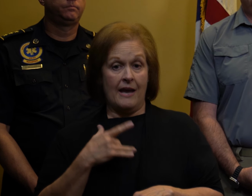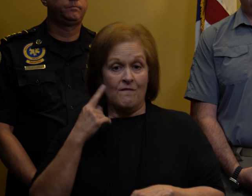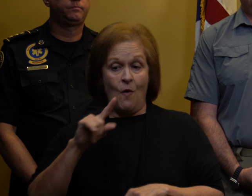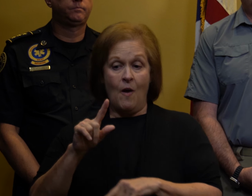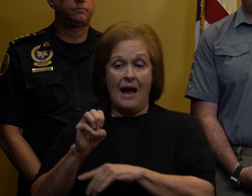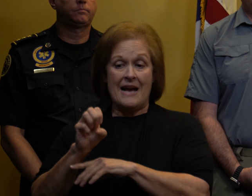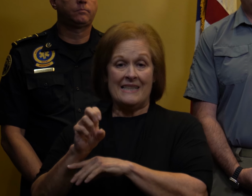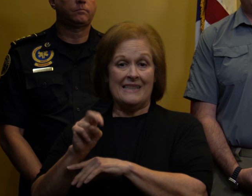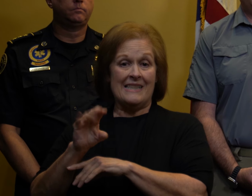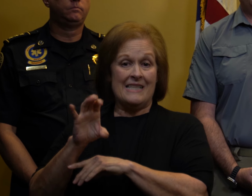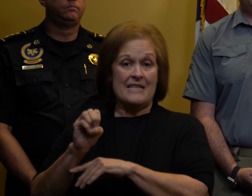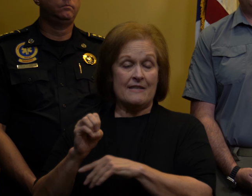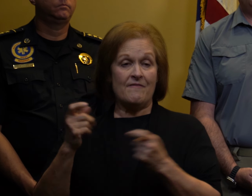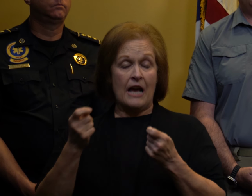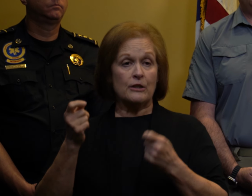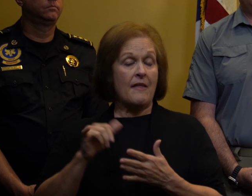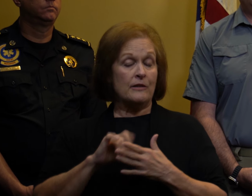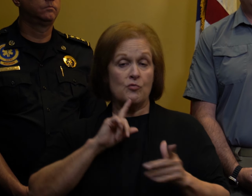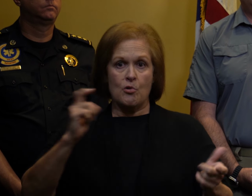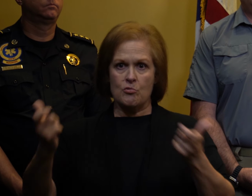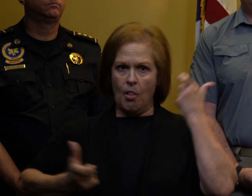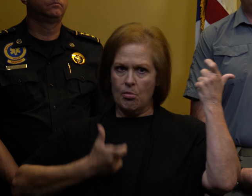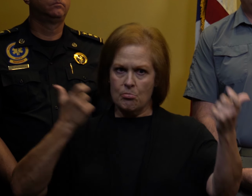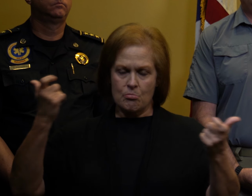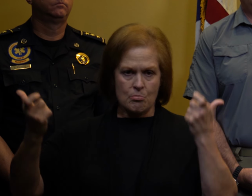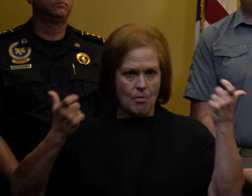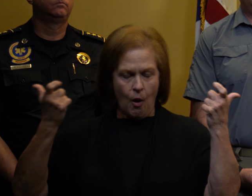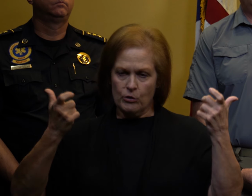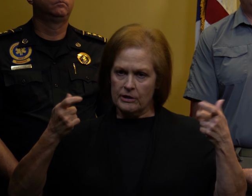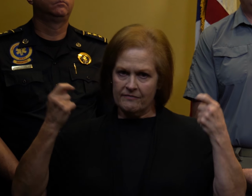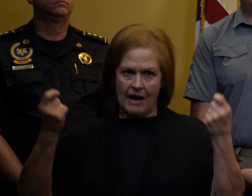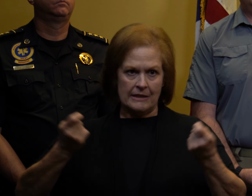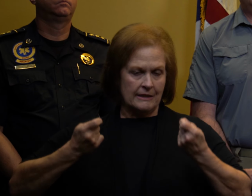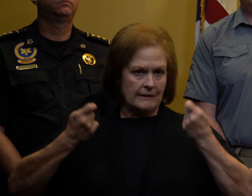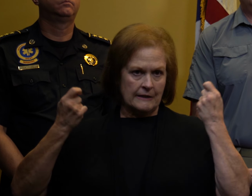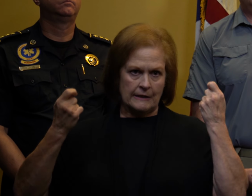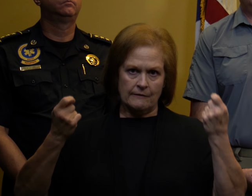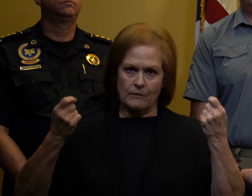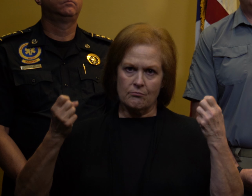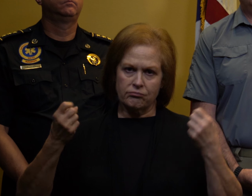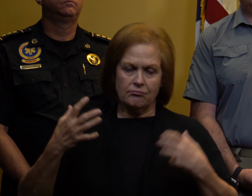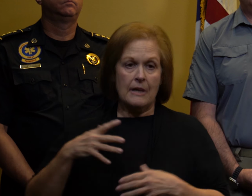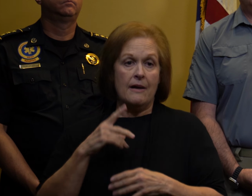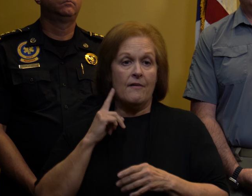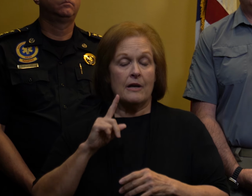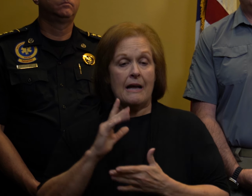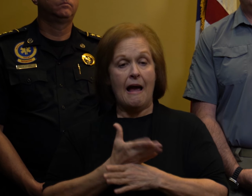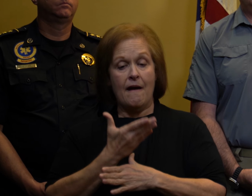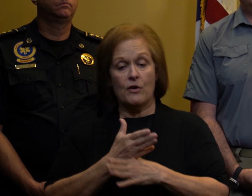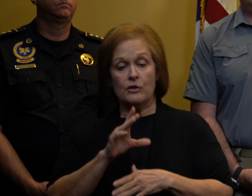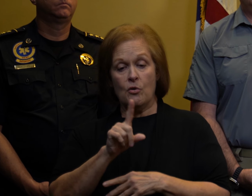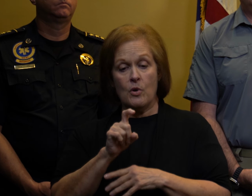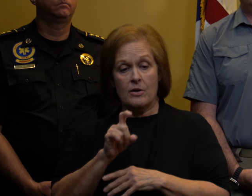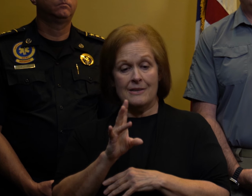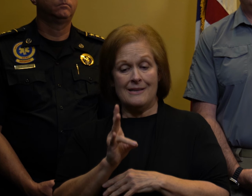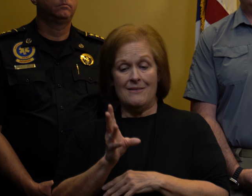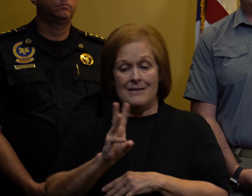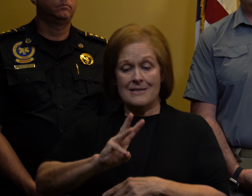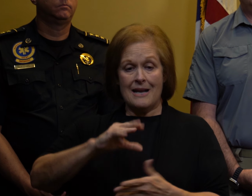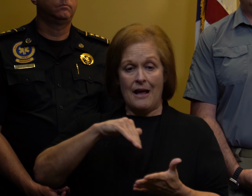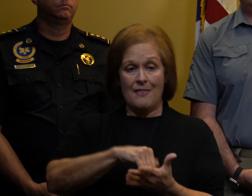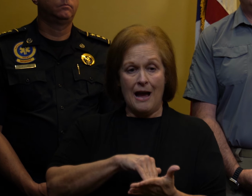It's the largest festival in the nation when you think about consecutive days. And so with an average of